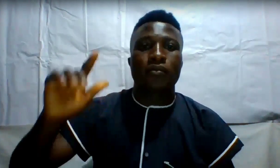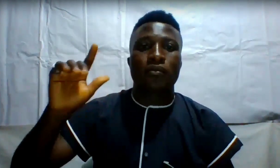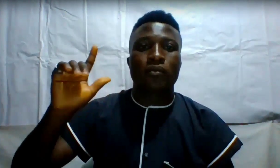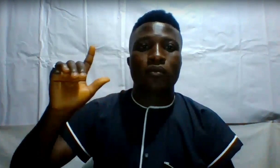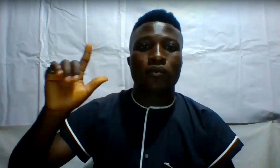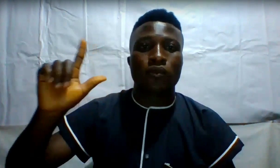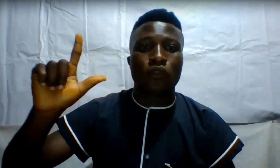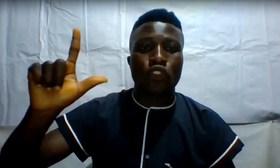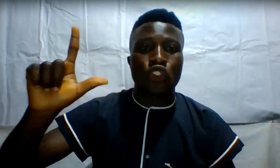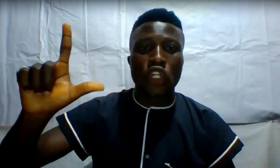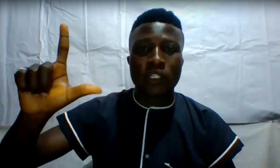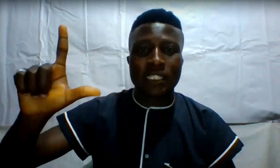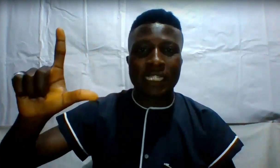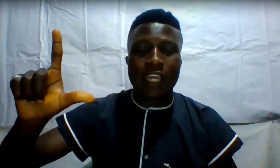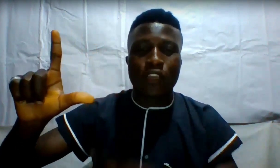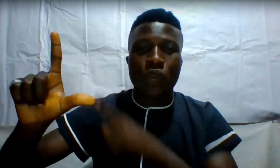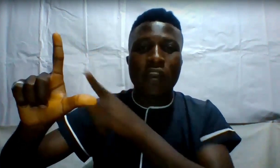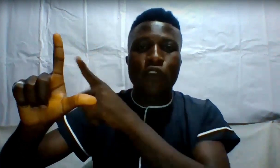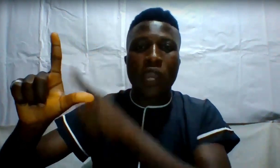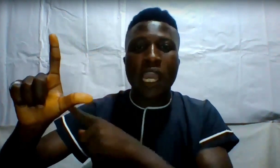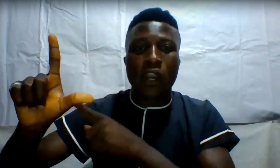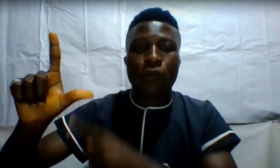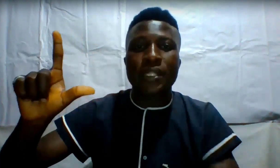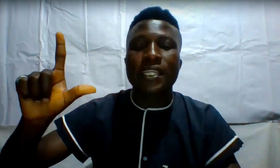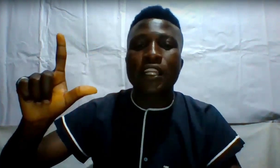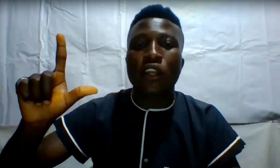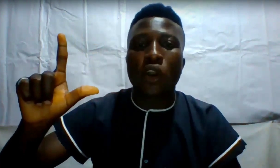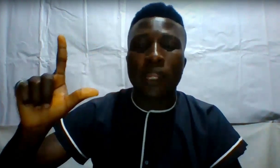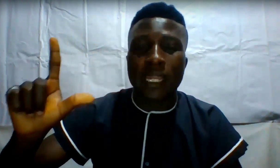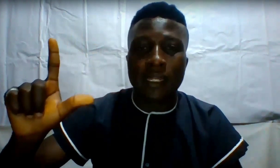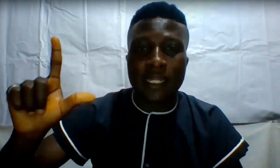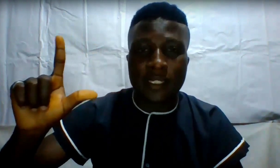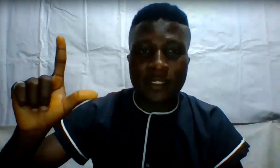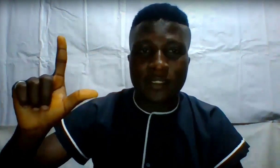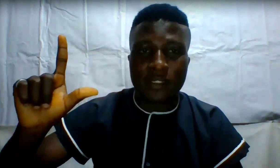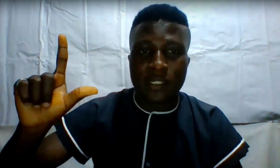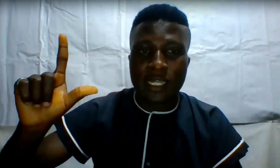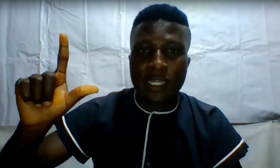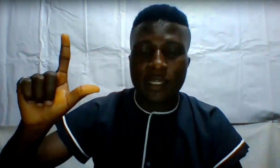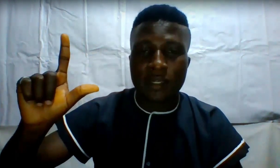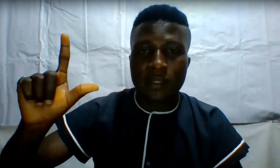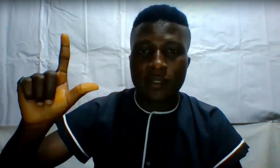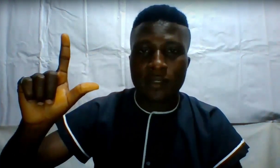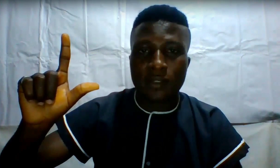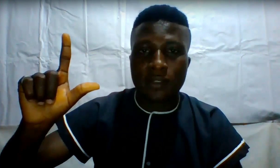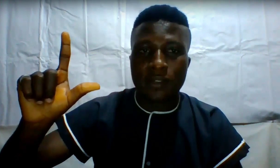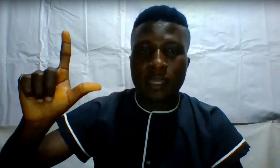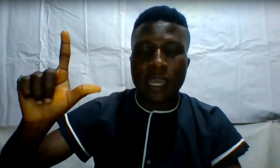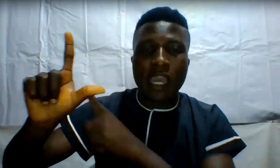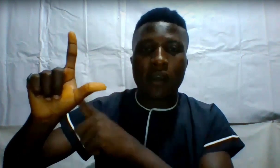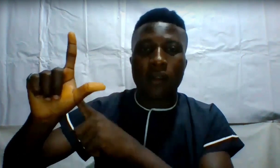Just like you have your L written in letters, okay? L,